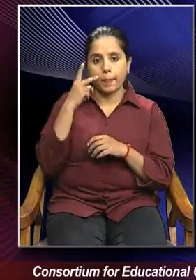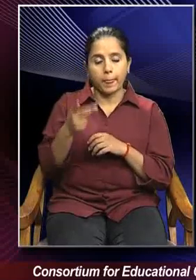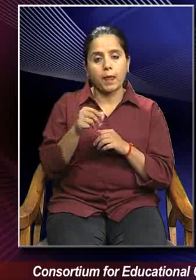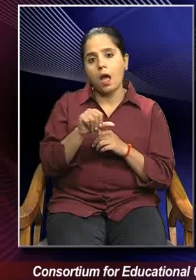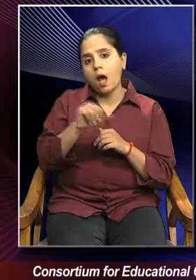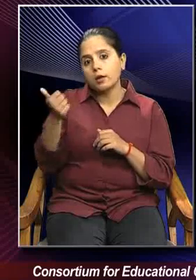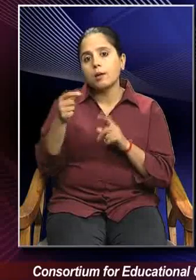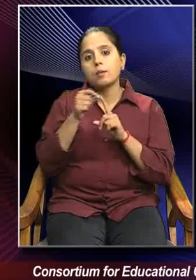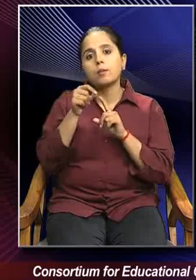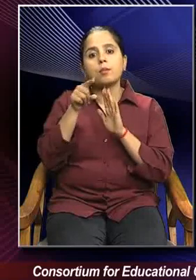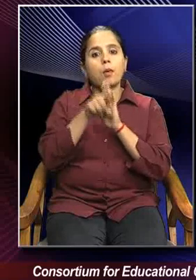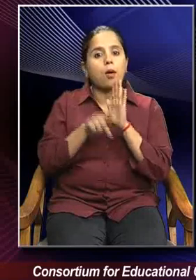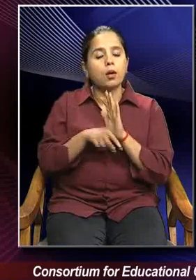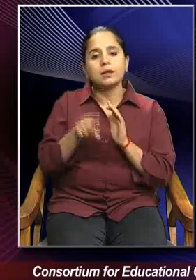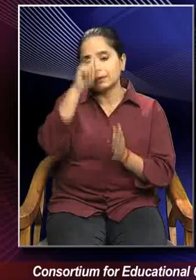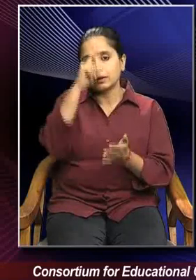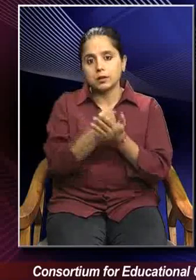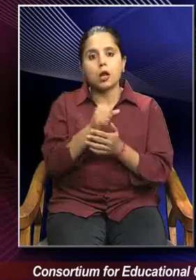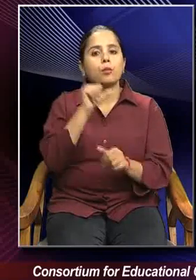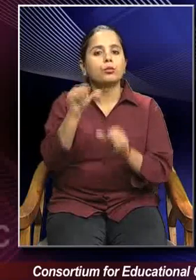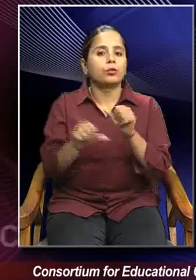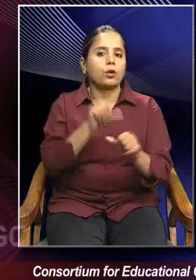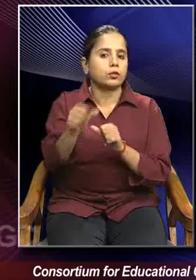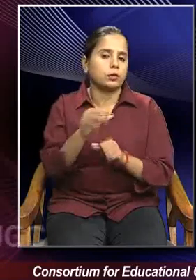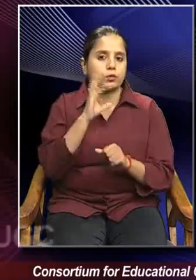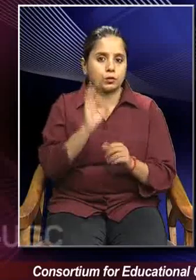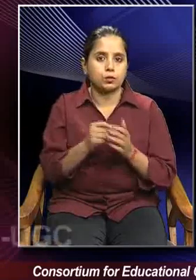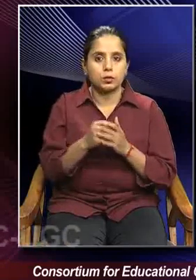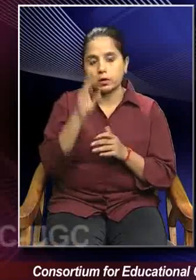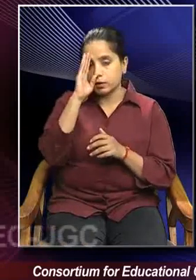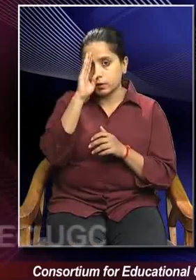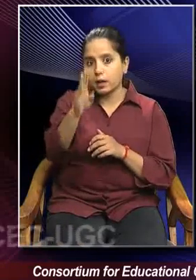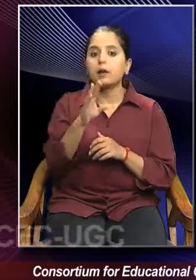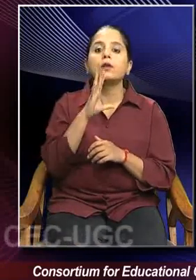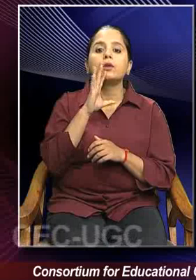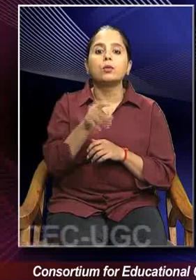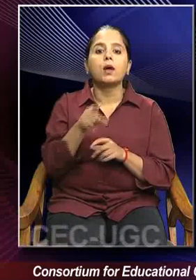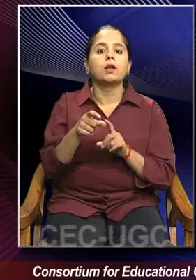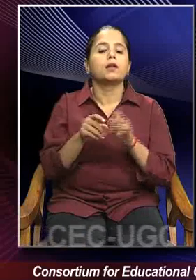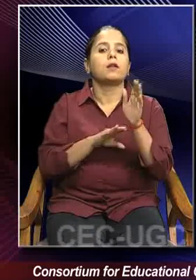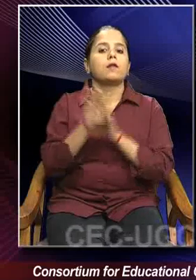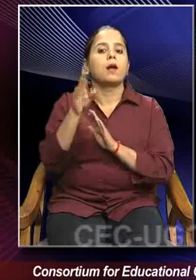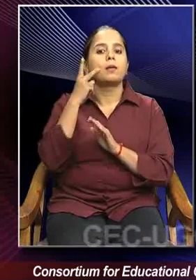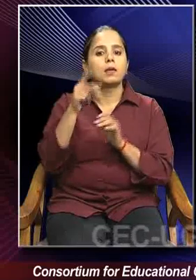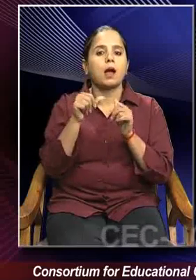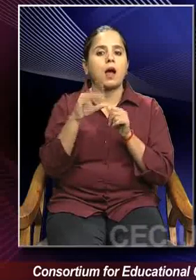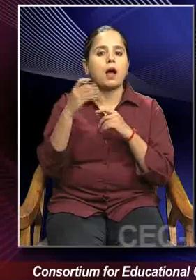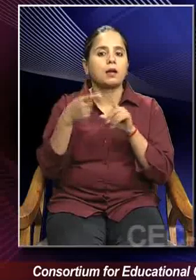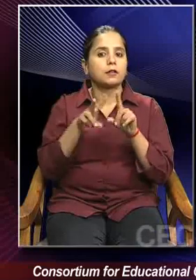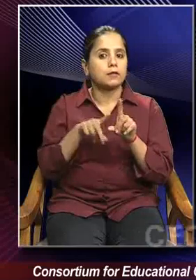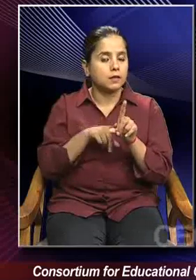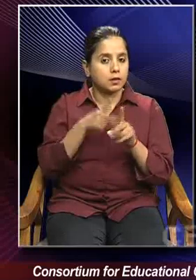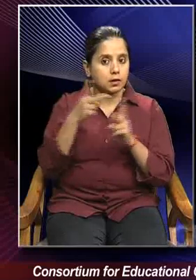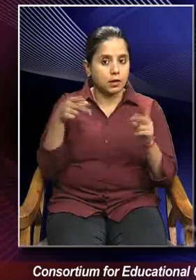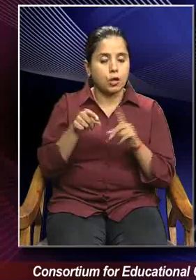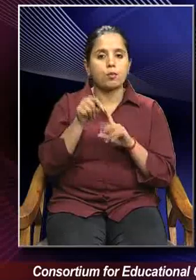policy and the decision-making process, directing the developmental activities and